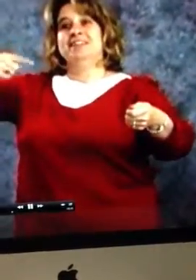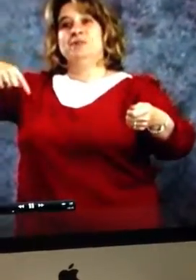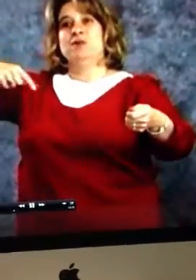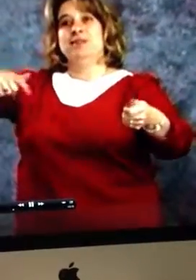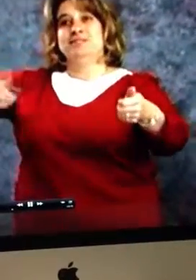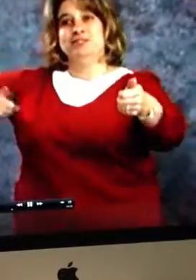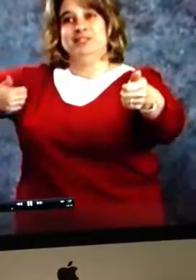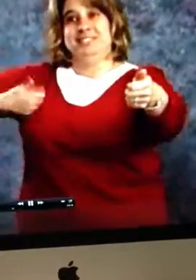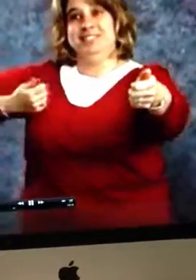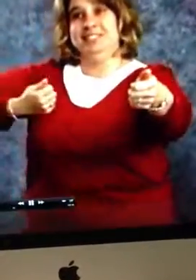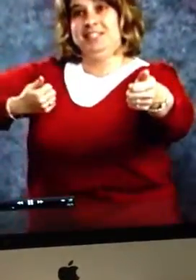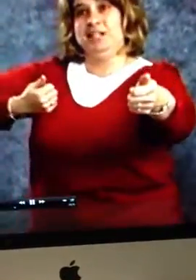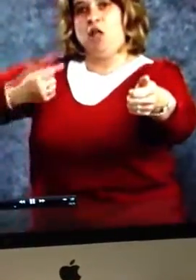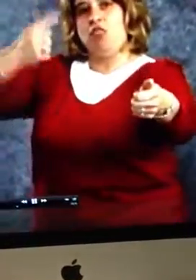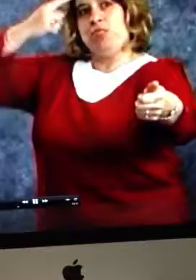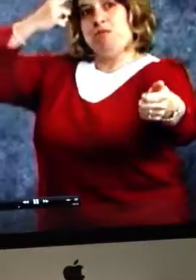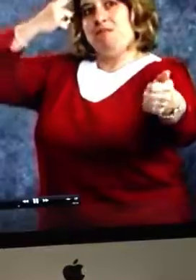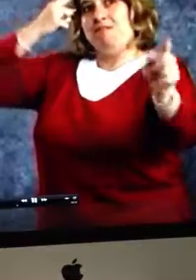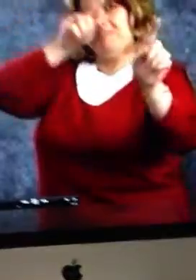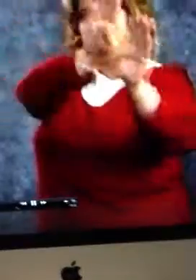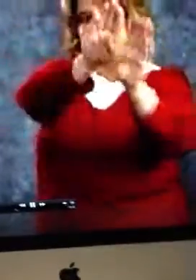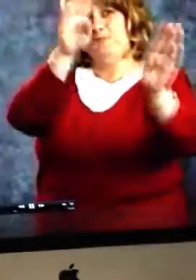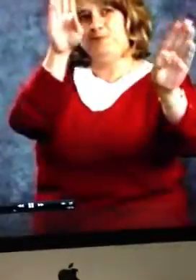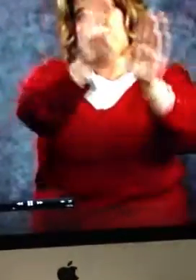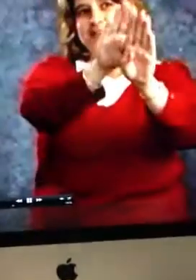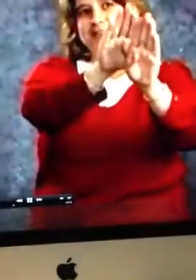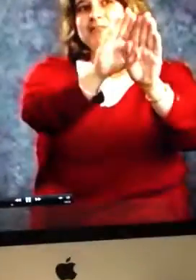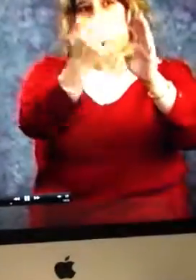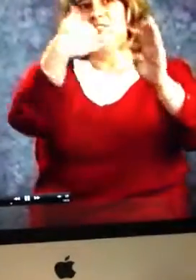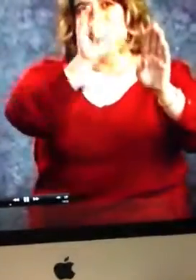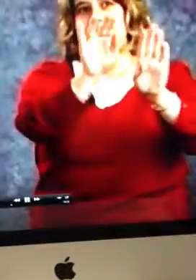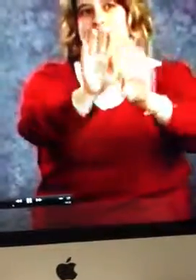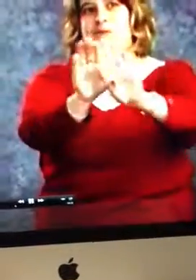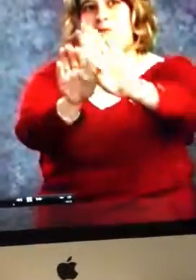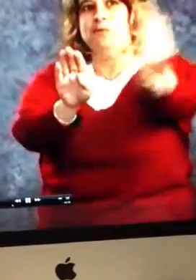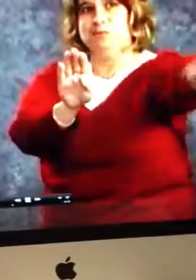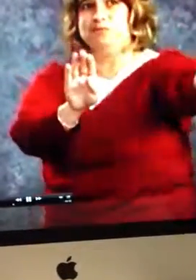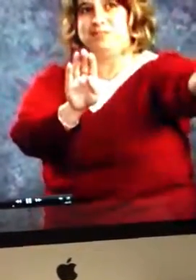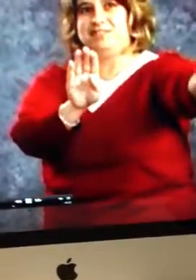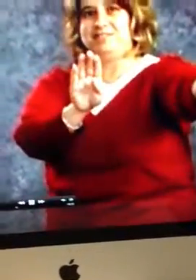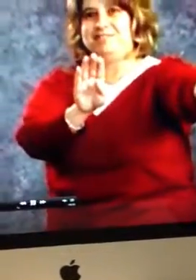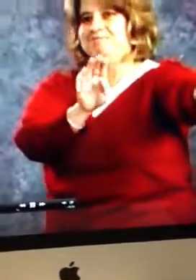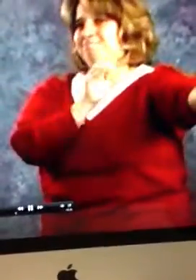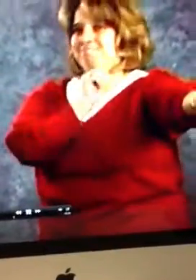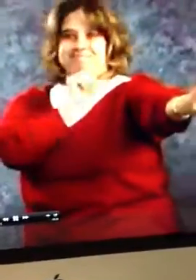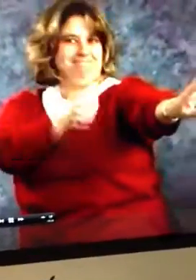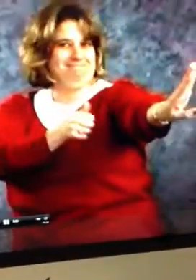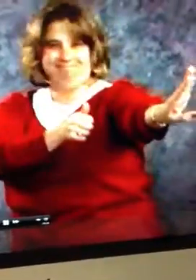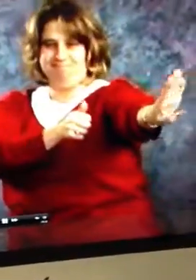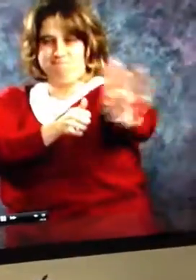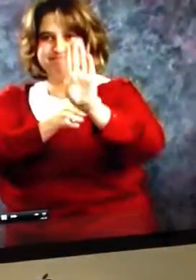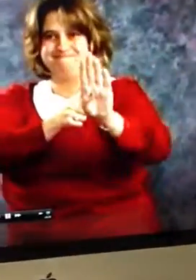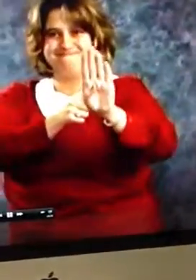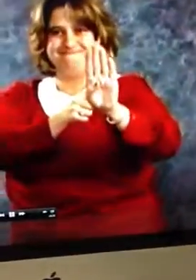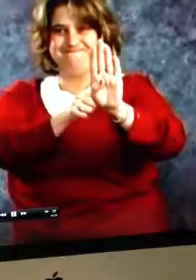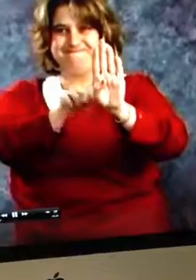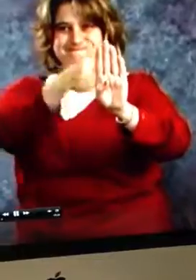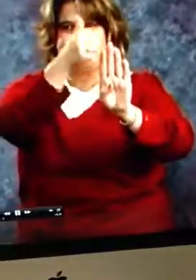and my first instinct was to chase them. And then I thought, the door at the time was still open. So I decided